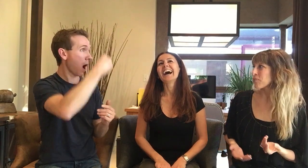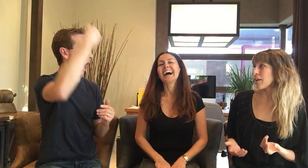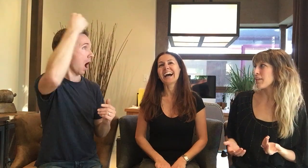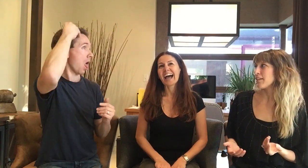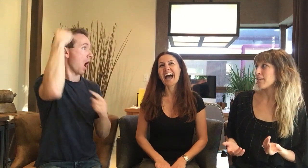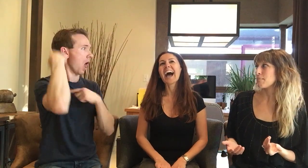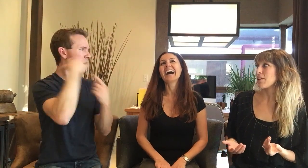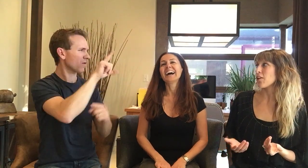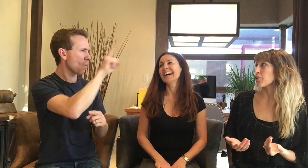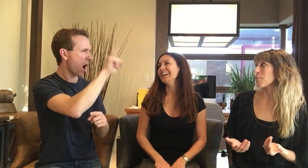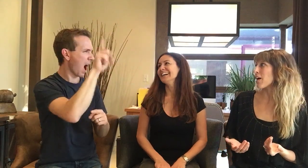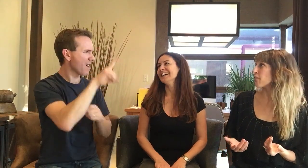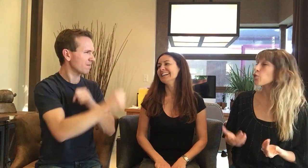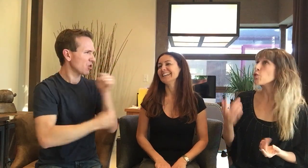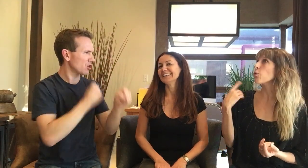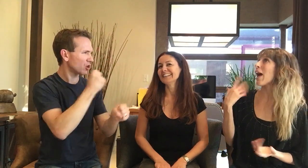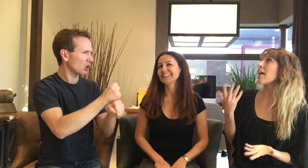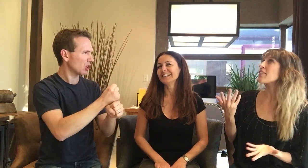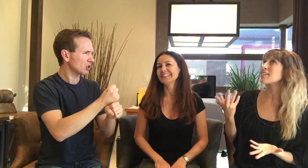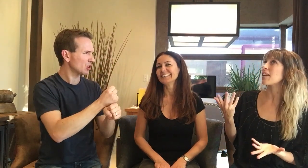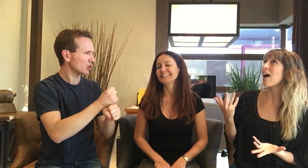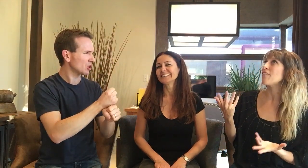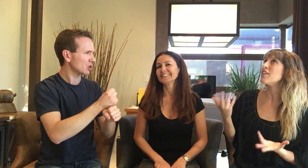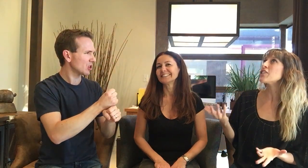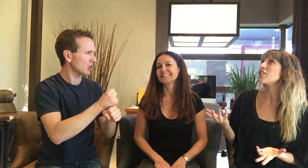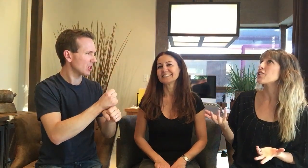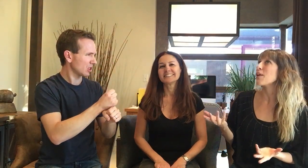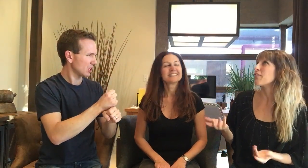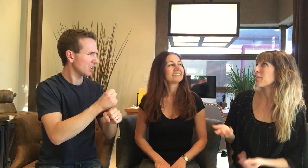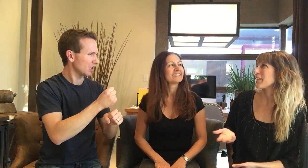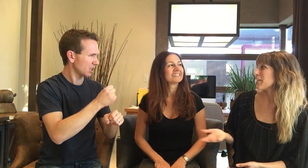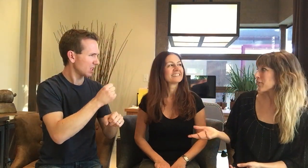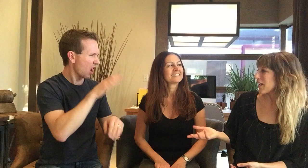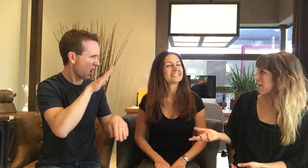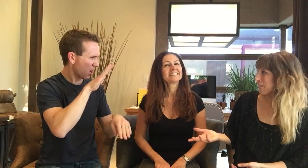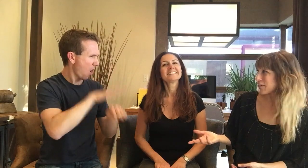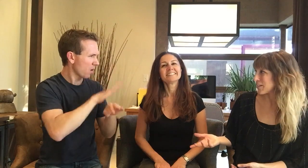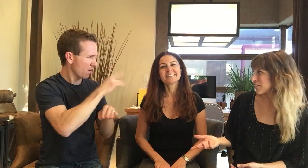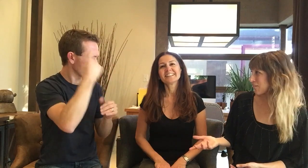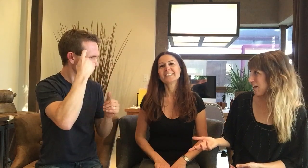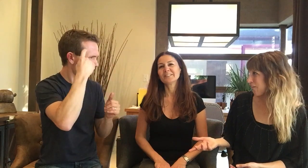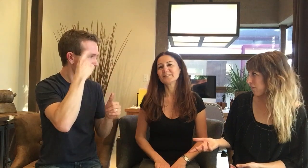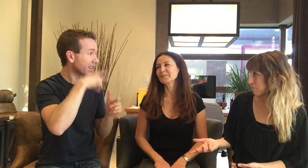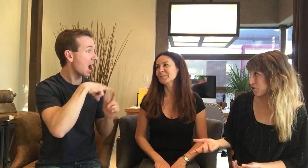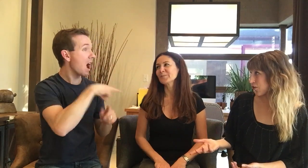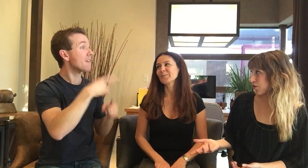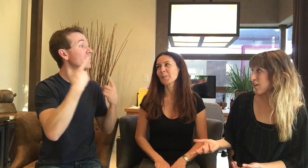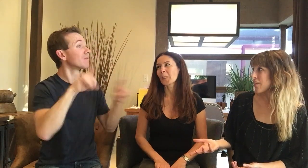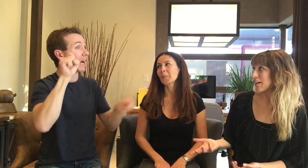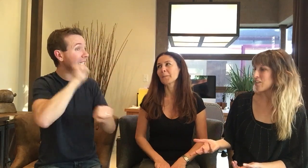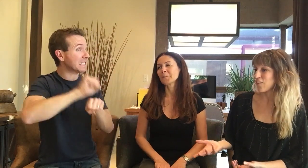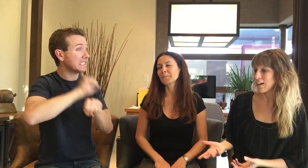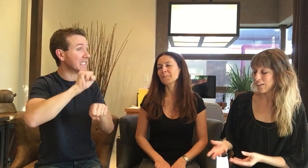I mean, it's been on your mind? You had this vision in your mind for like 1.5 years, and so now I'm sure that is